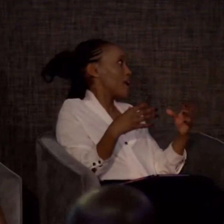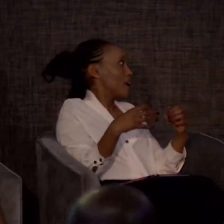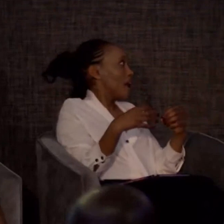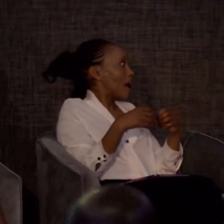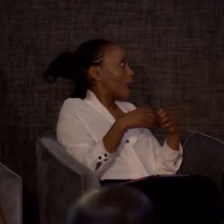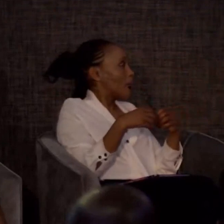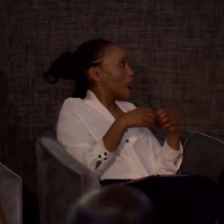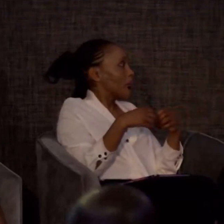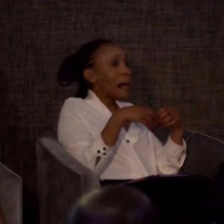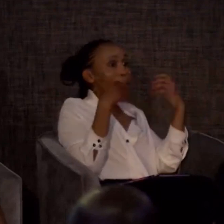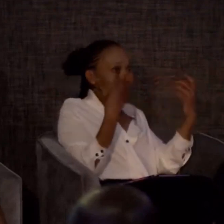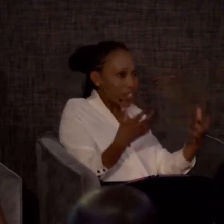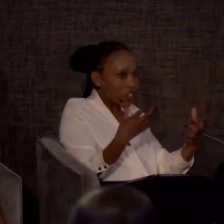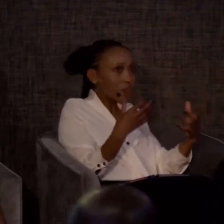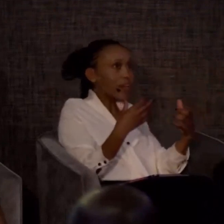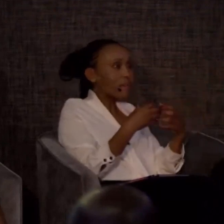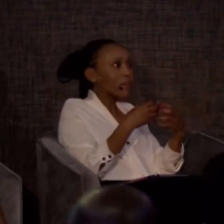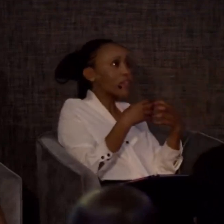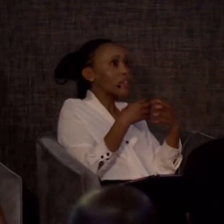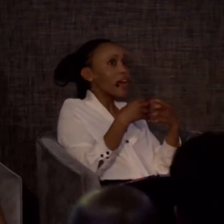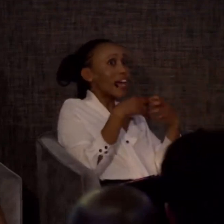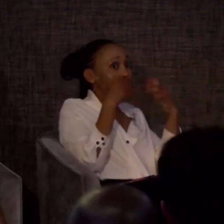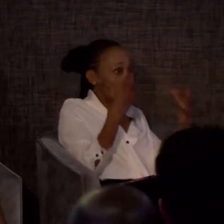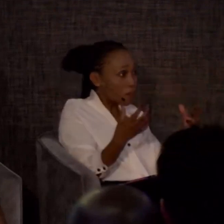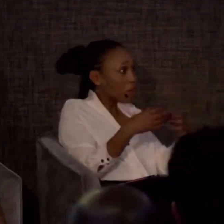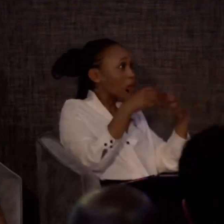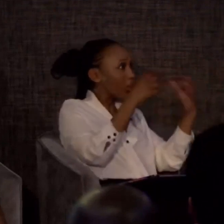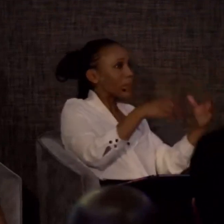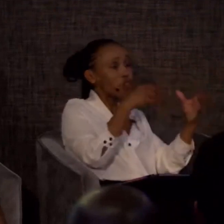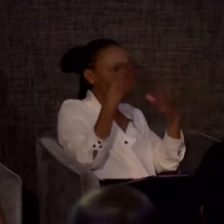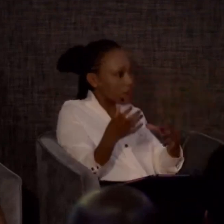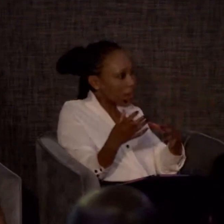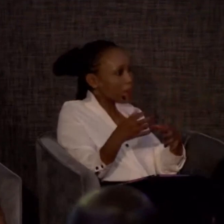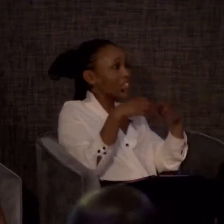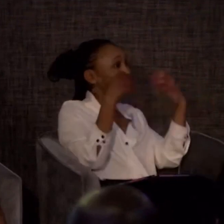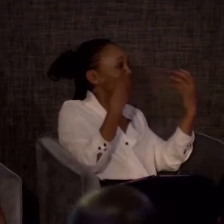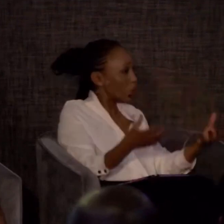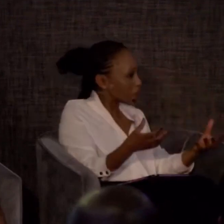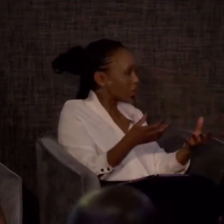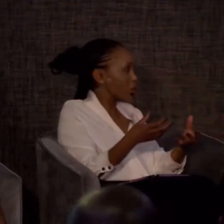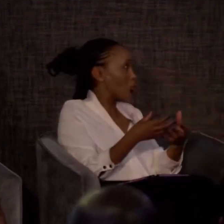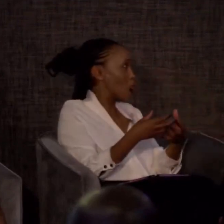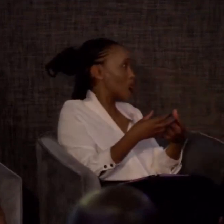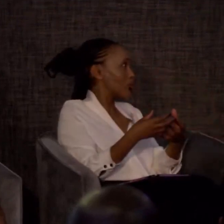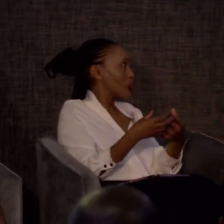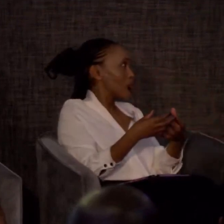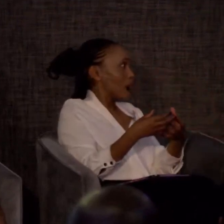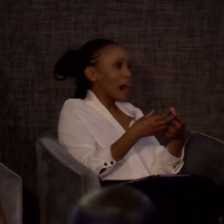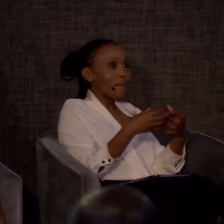take. I'm picturing companies adopting, or companies or groups of companies adopting